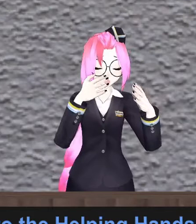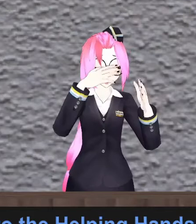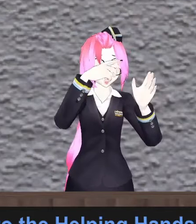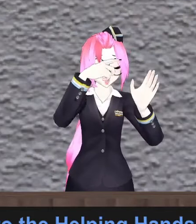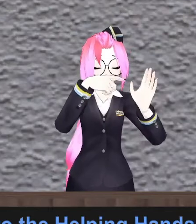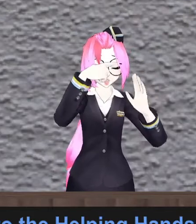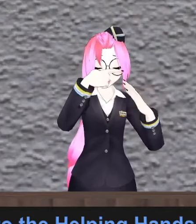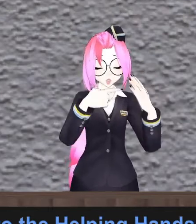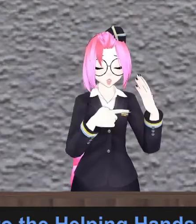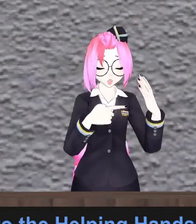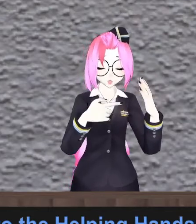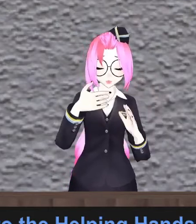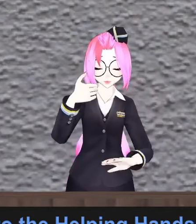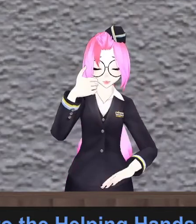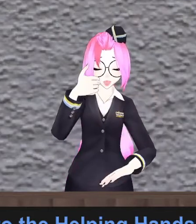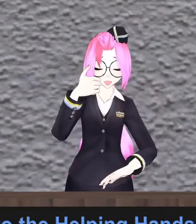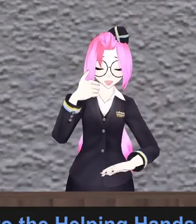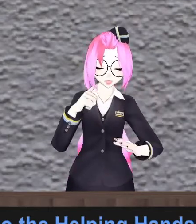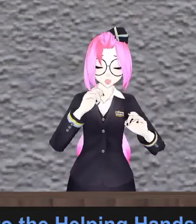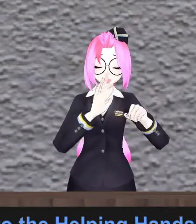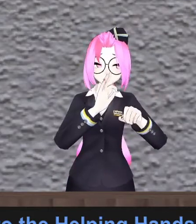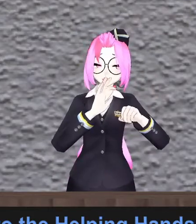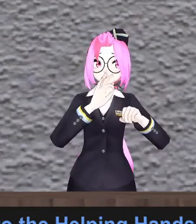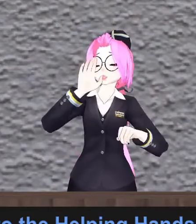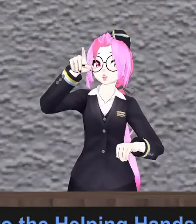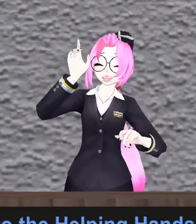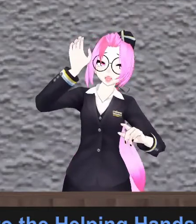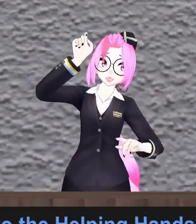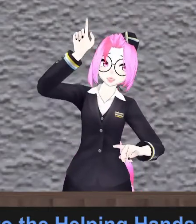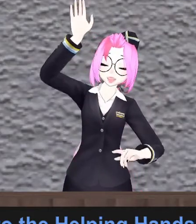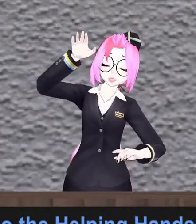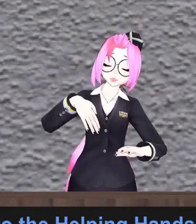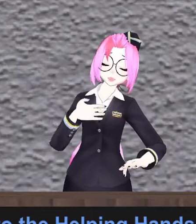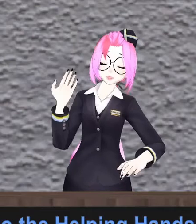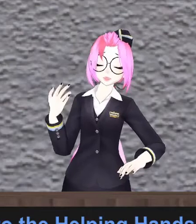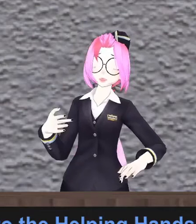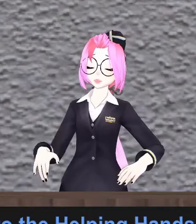way with different hand shapes. So I'll give you a few examples. You have a question? What's that?